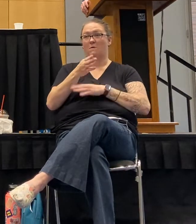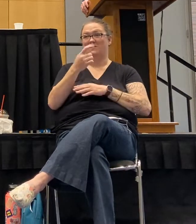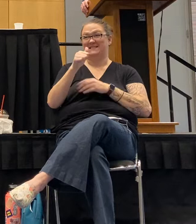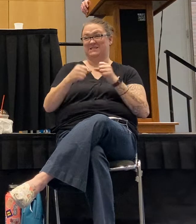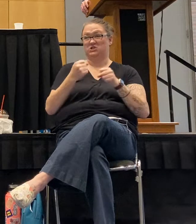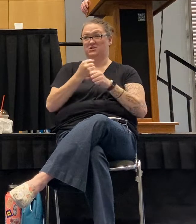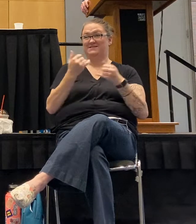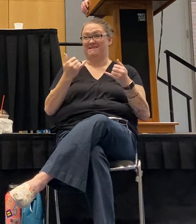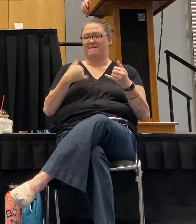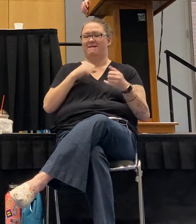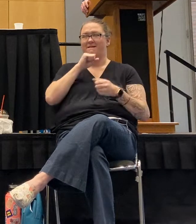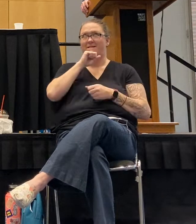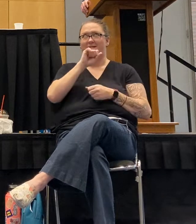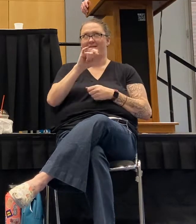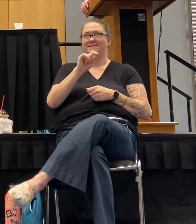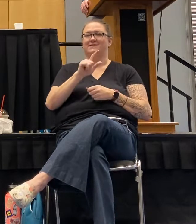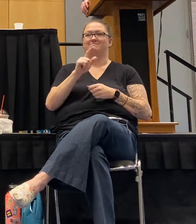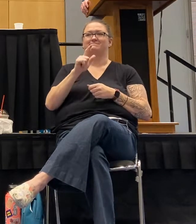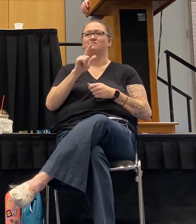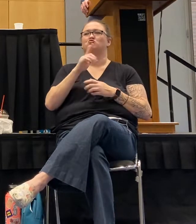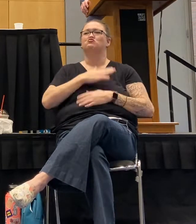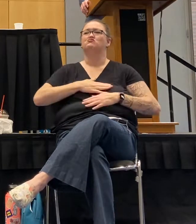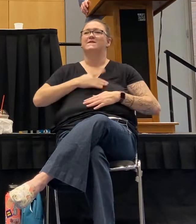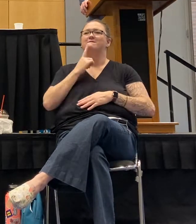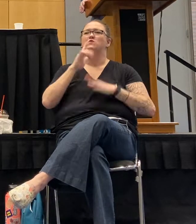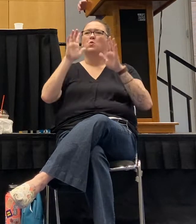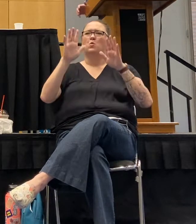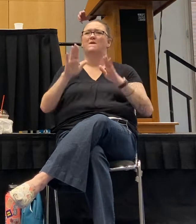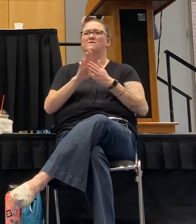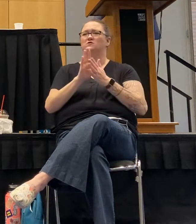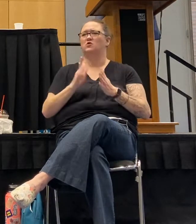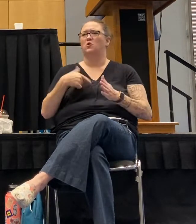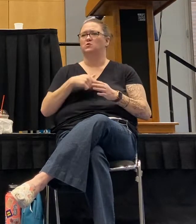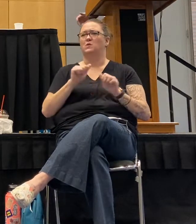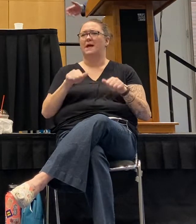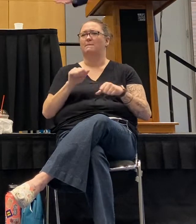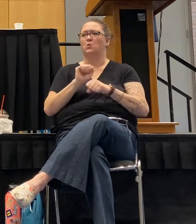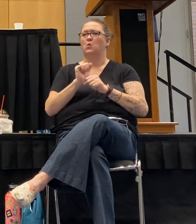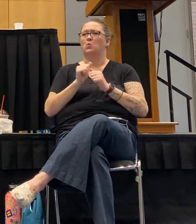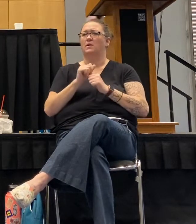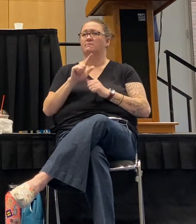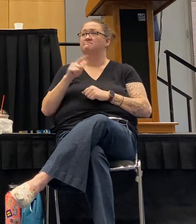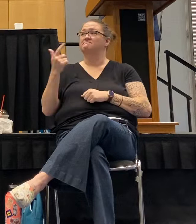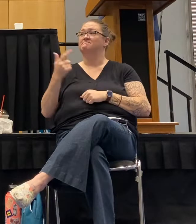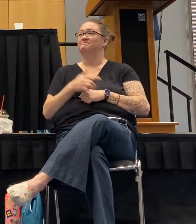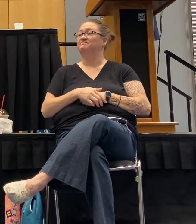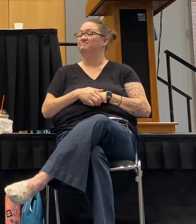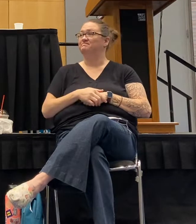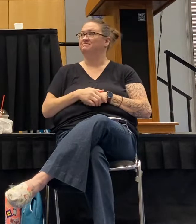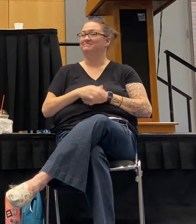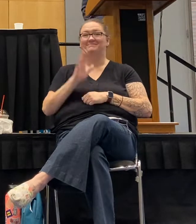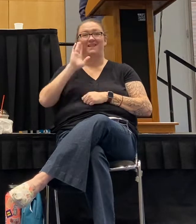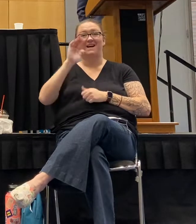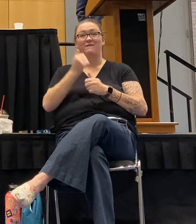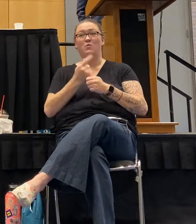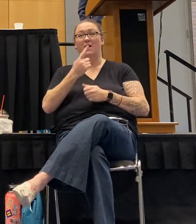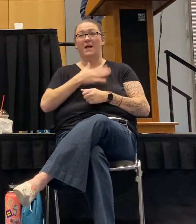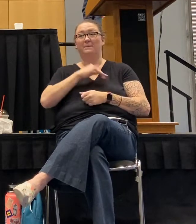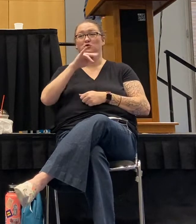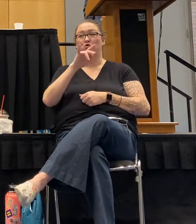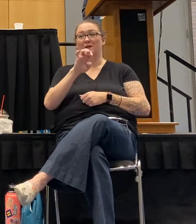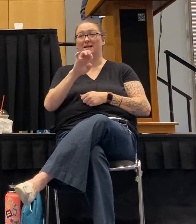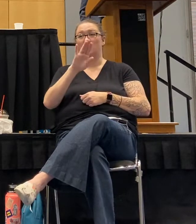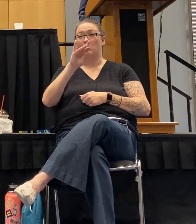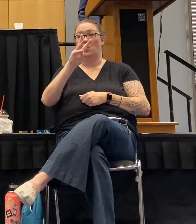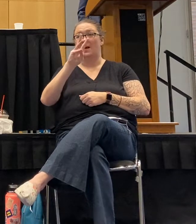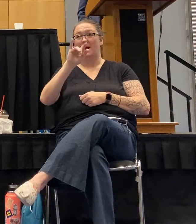now and absolutely love it, and I'm grateful for the wonderful scholars we get to work with. We'll turn some time over to the others. Hi everyone, I'm Julie Wilburs.